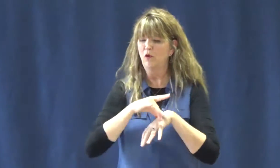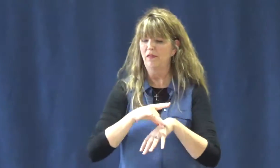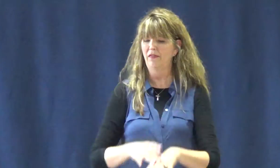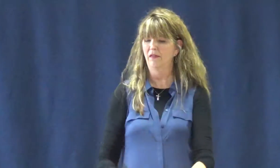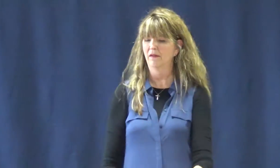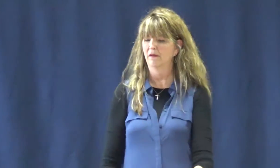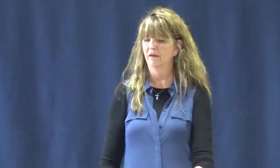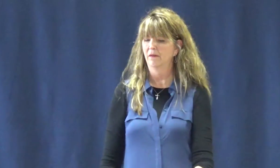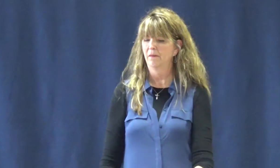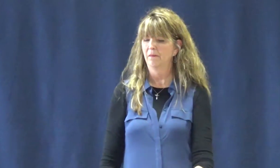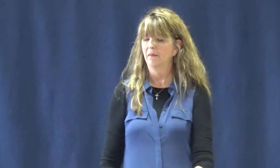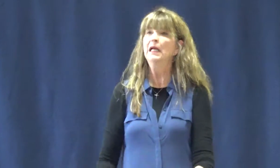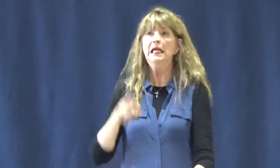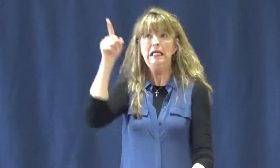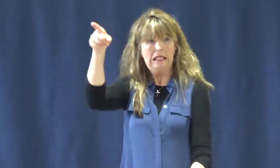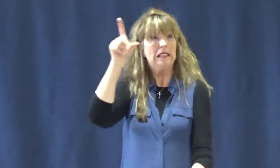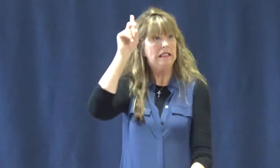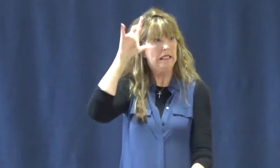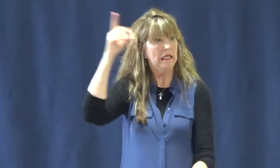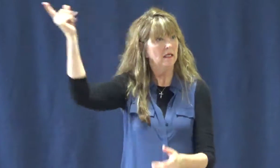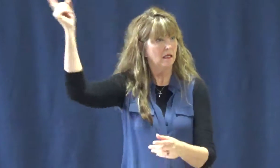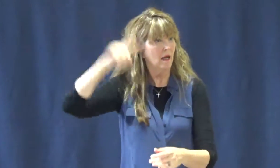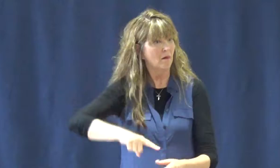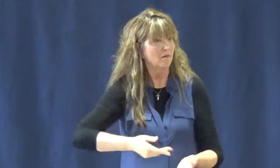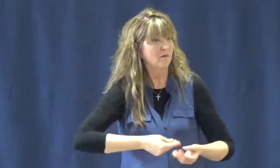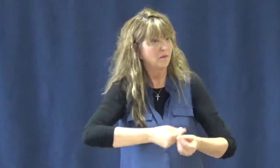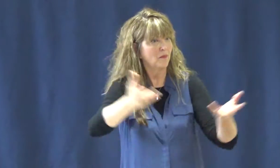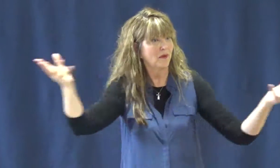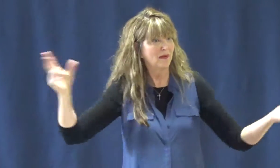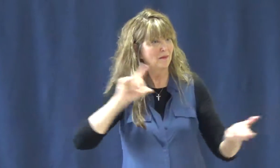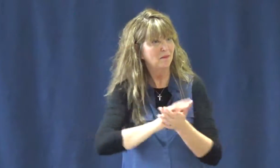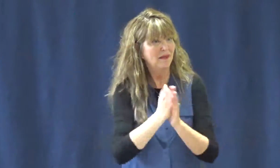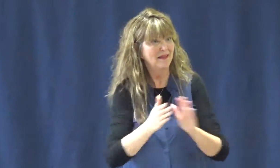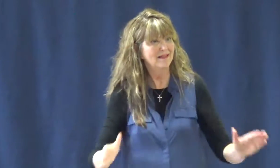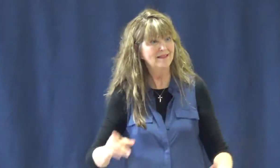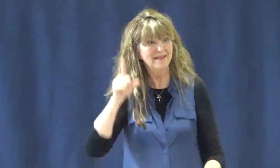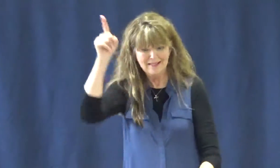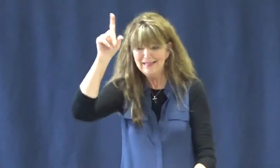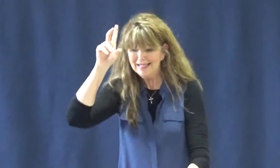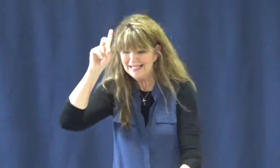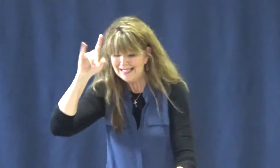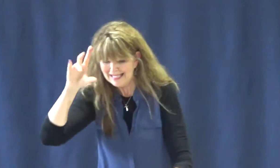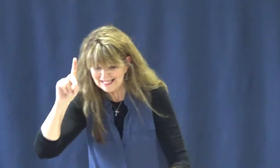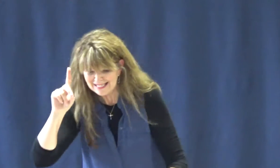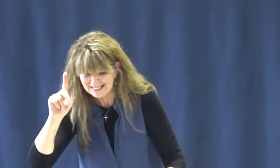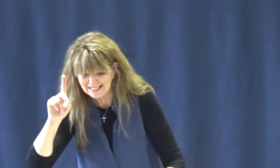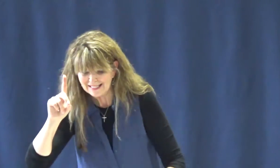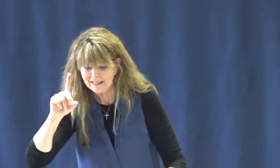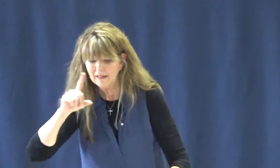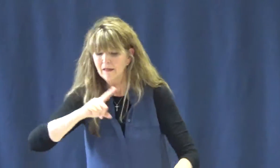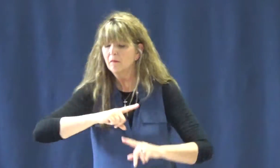was when the incarnate God came to earth, he did come to bring peace on